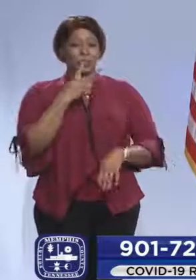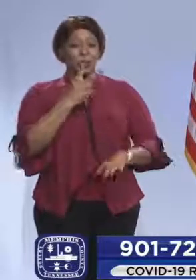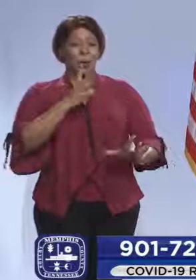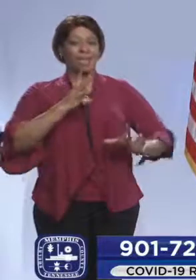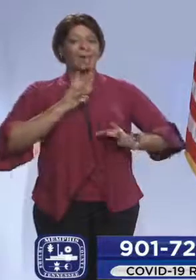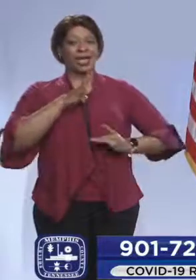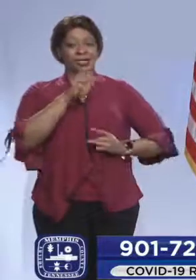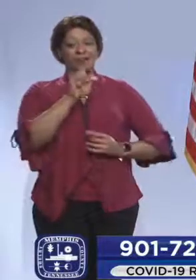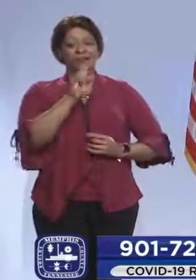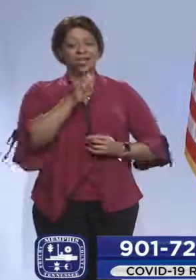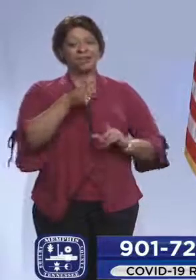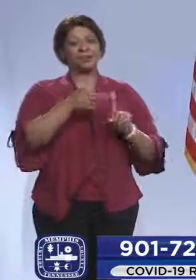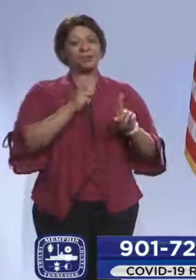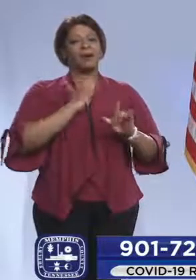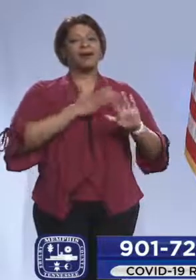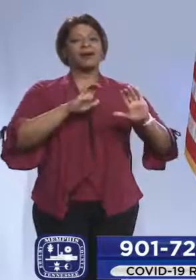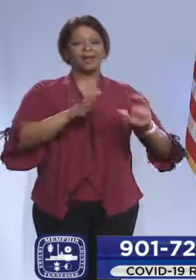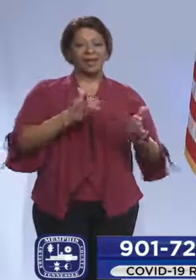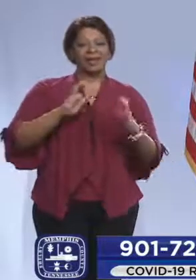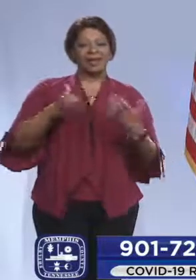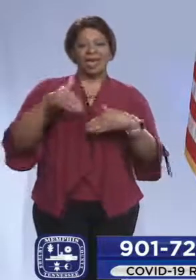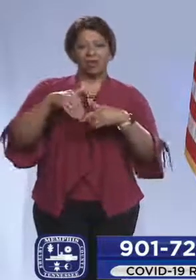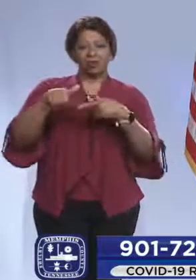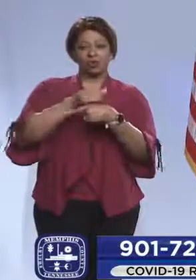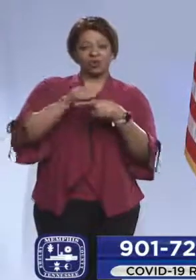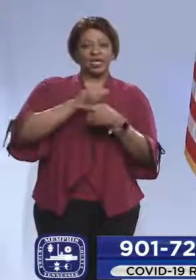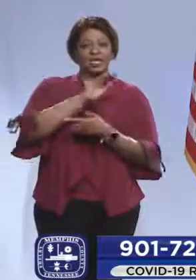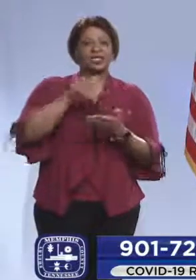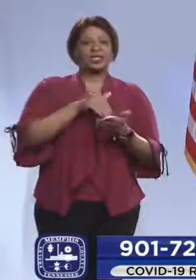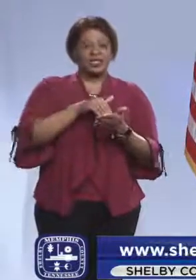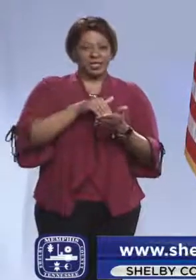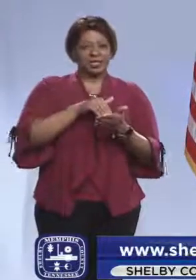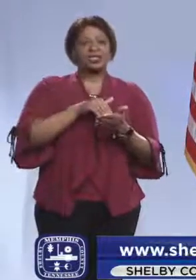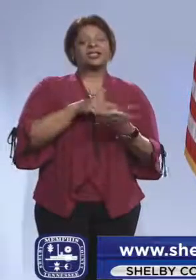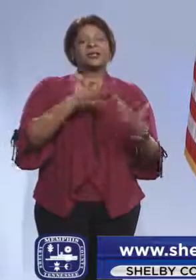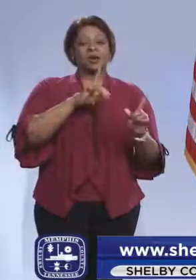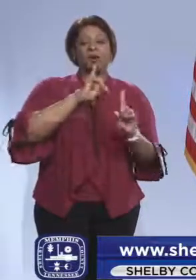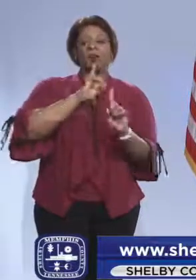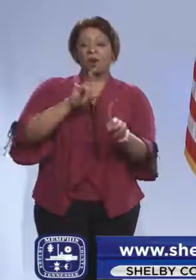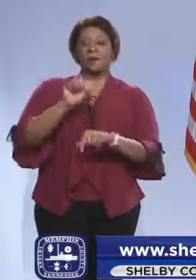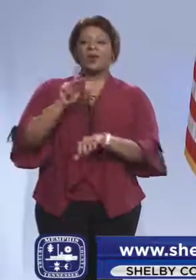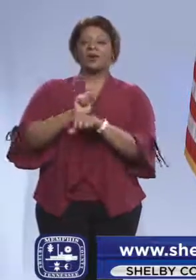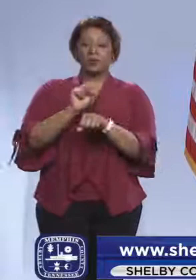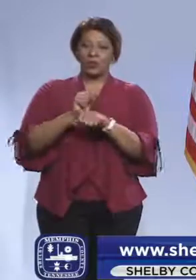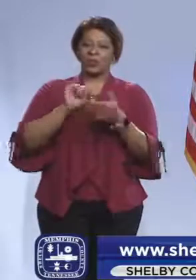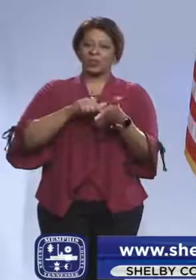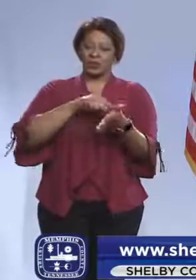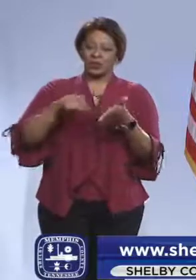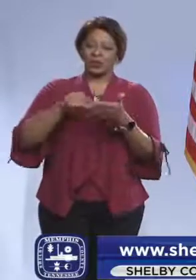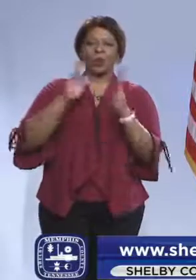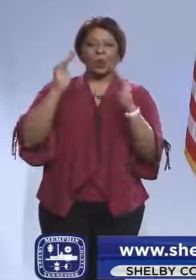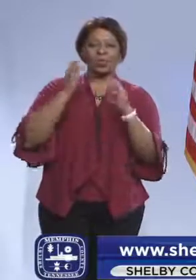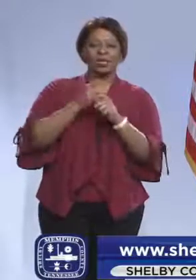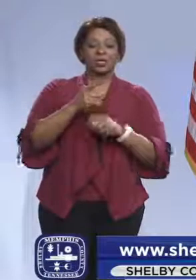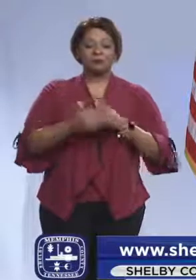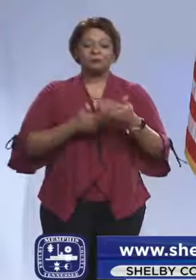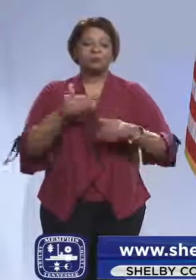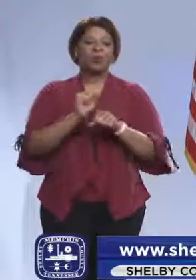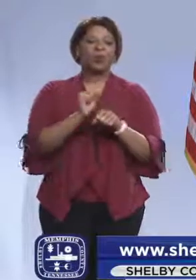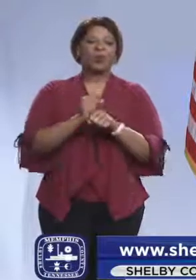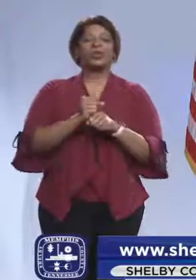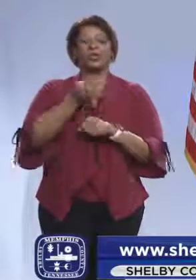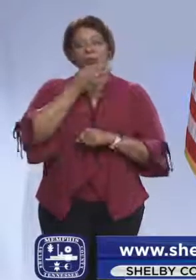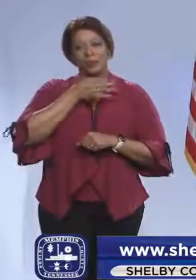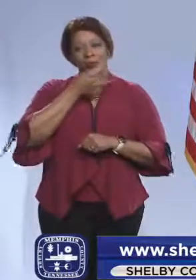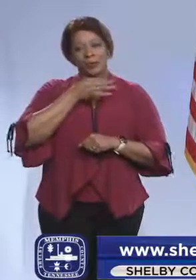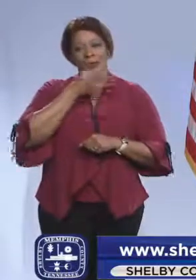in our out of our class at the training center, and they will be reporting back to work this week, and hopefully we'll be able to get them out on the streets pretty